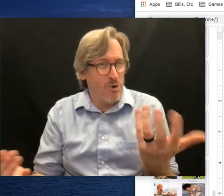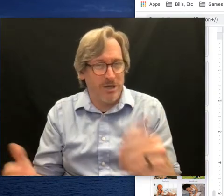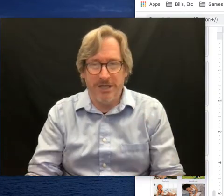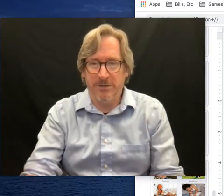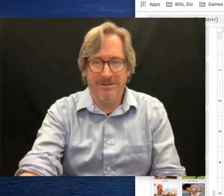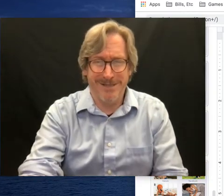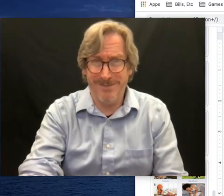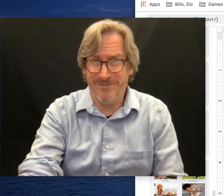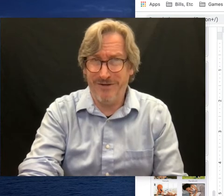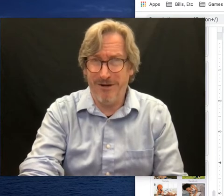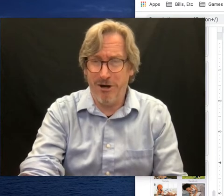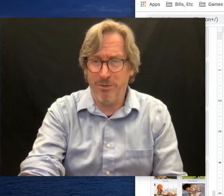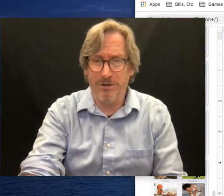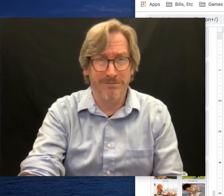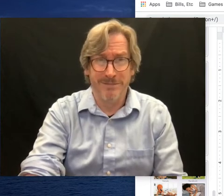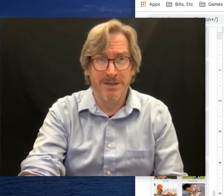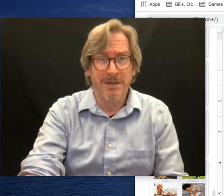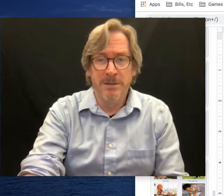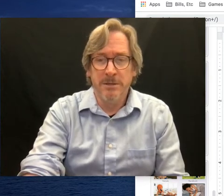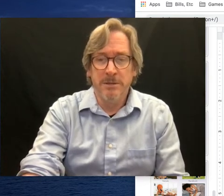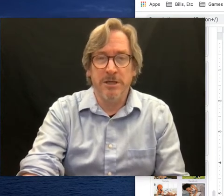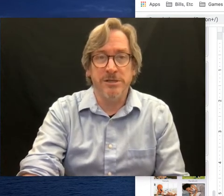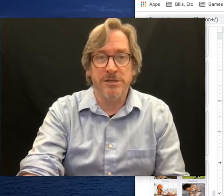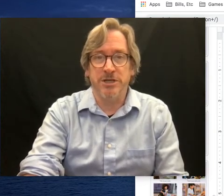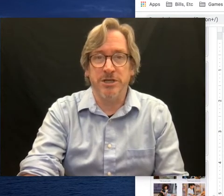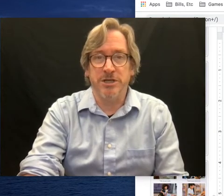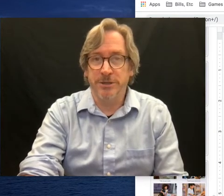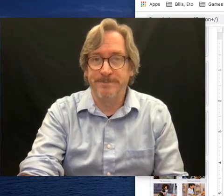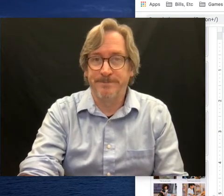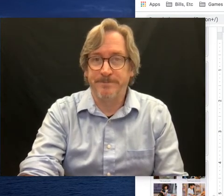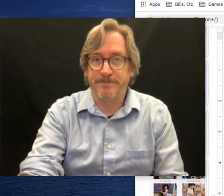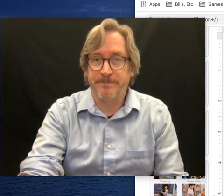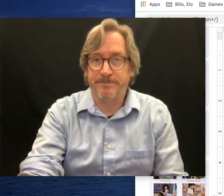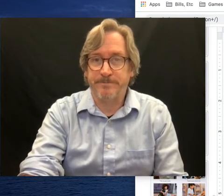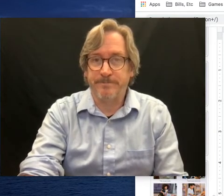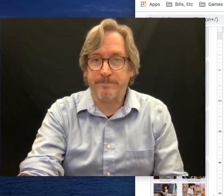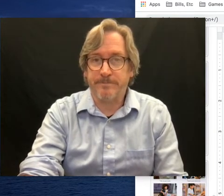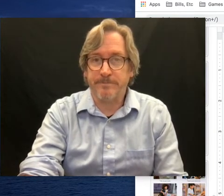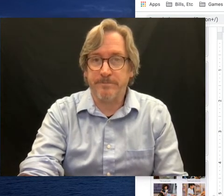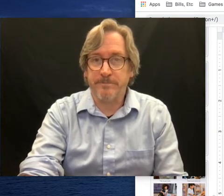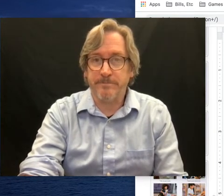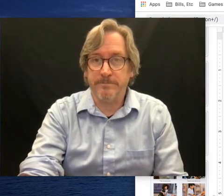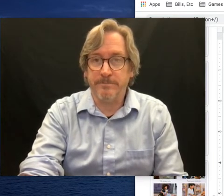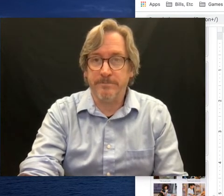is more clear. It seems a very awkward construction of English.